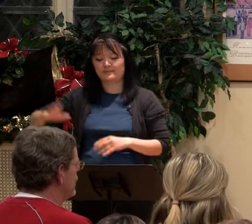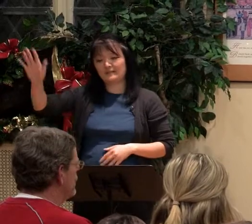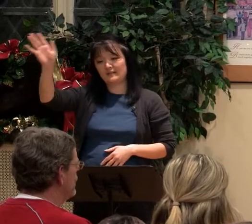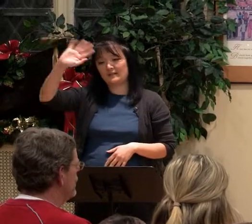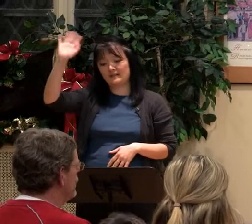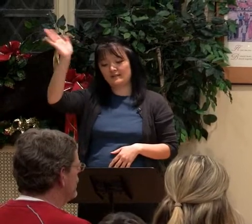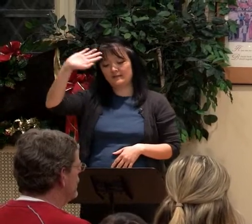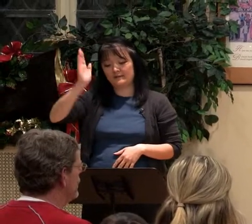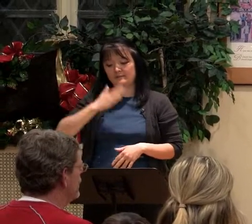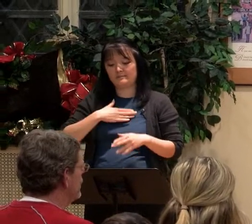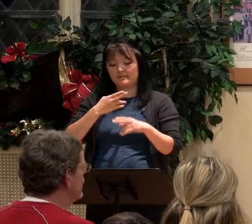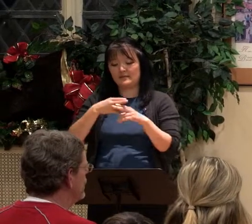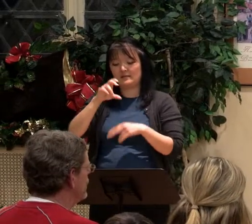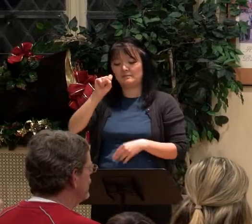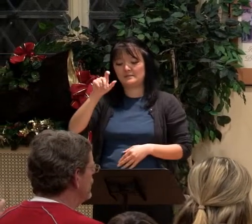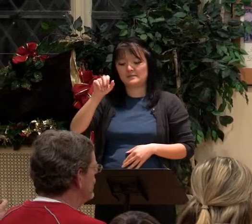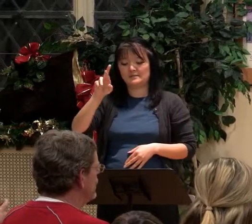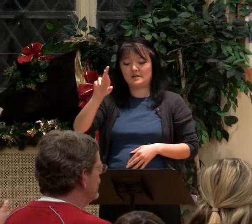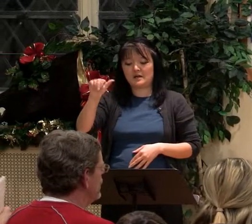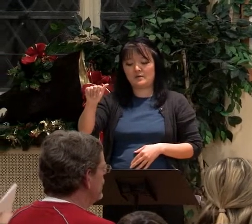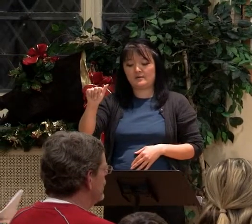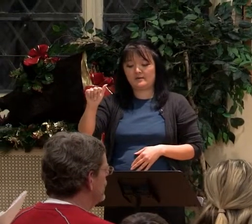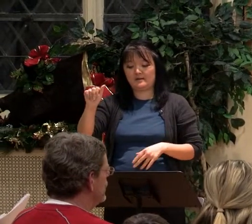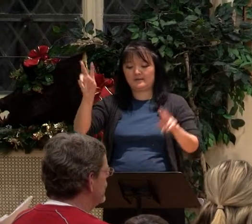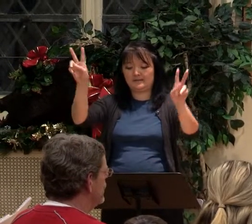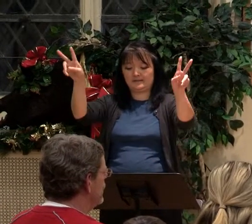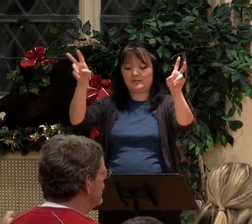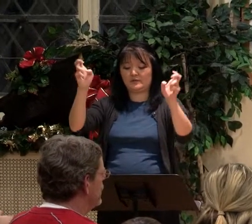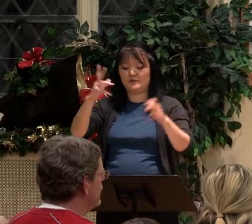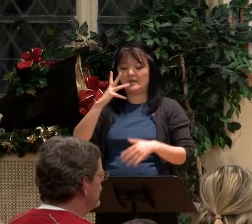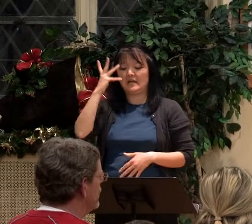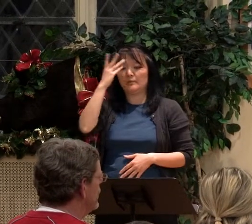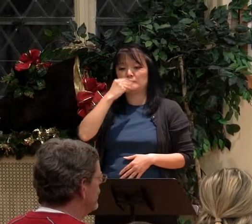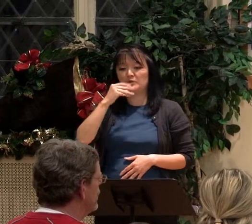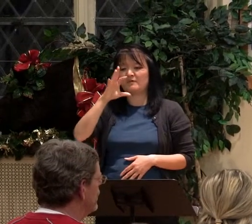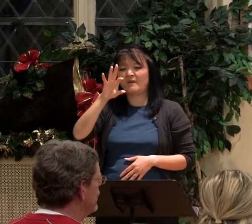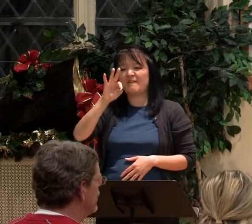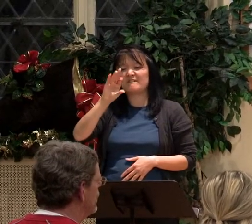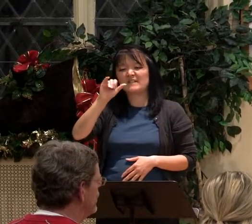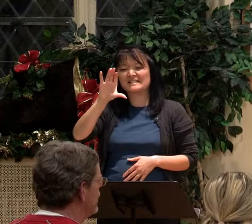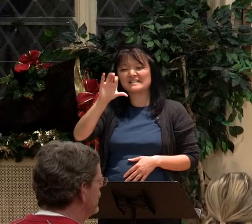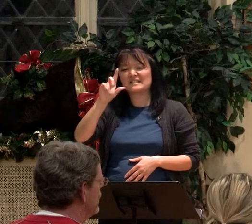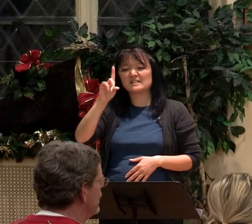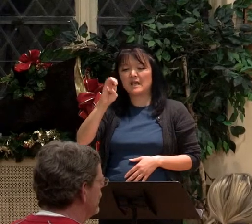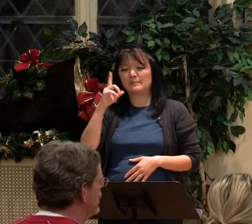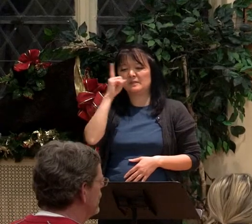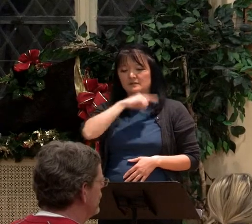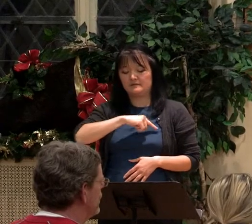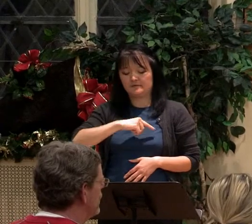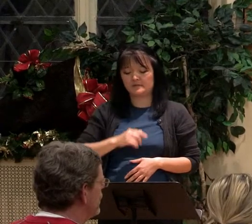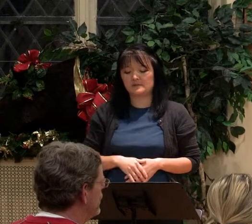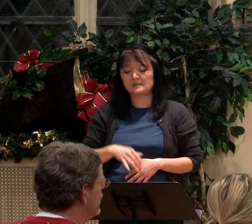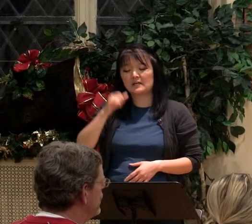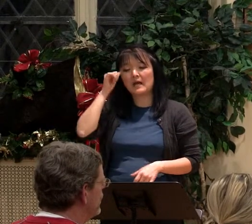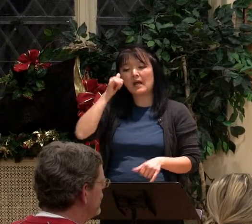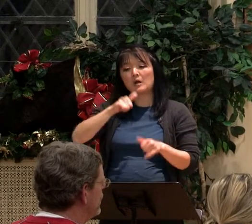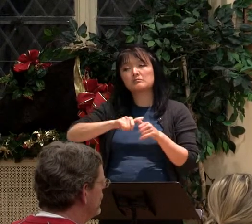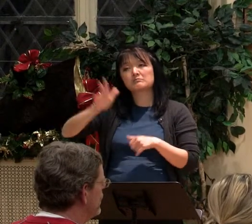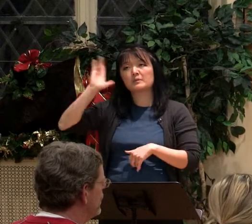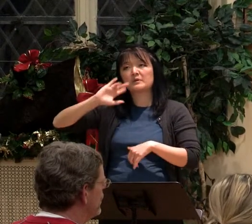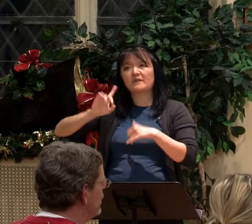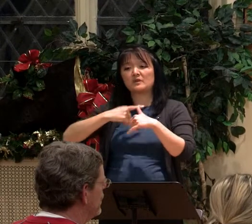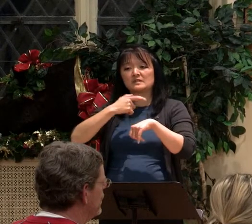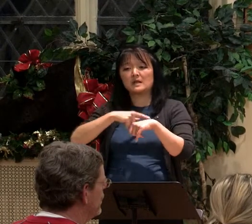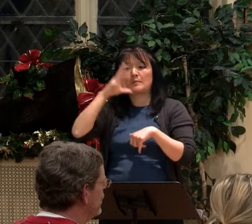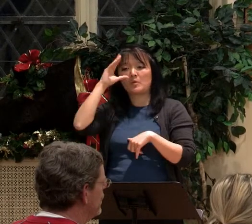Hi, I'm Sarah, and this piece is entitled A Beautiful Facade. I remember the first time a boy